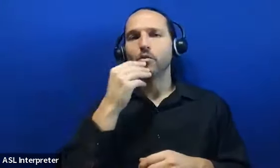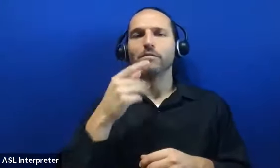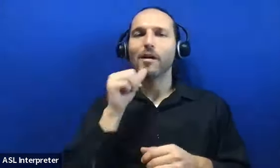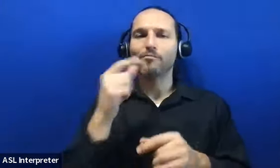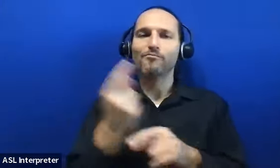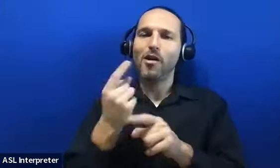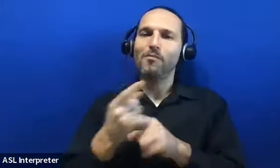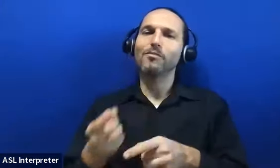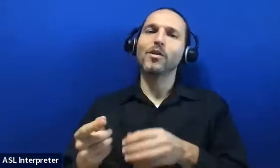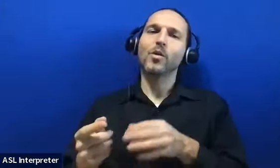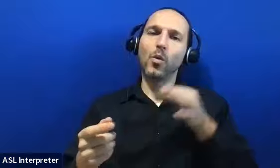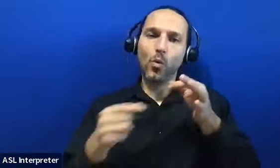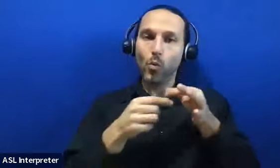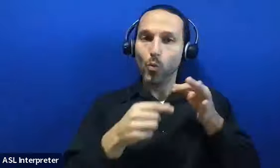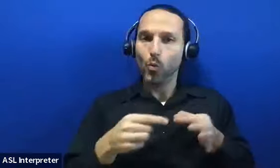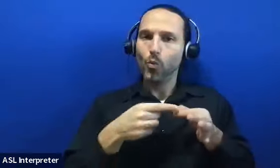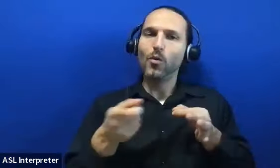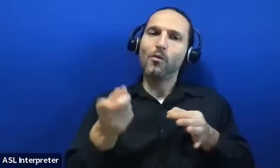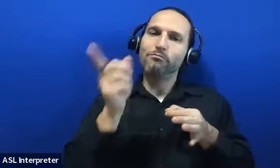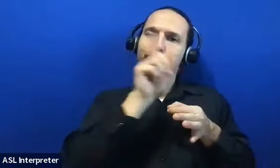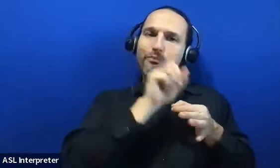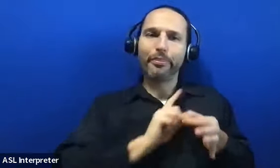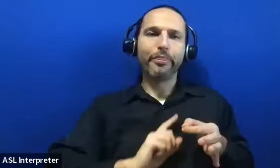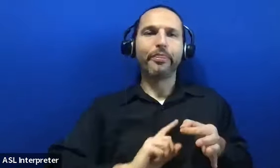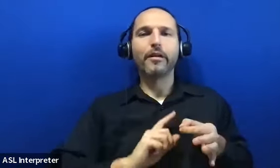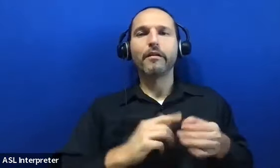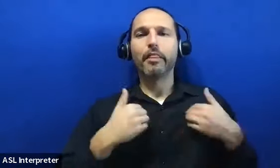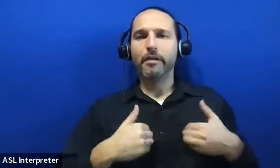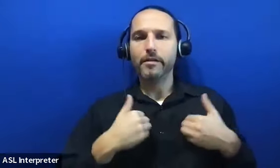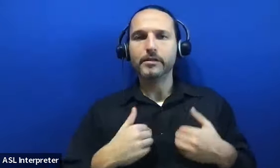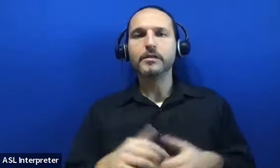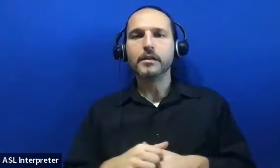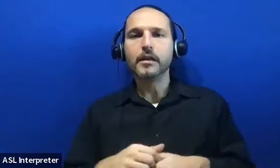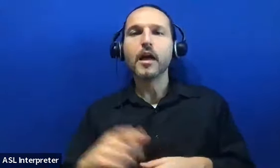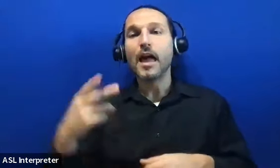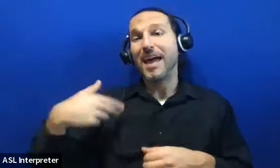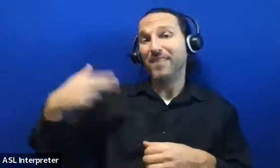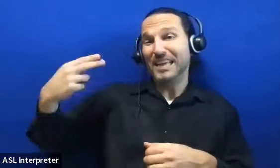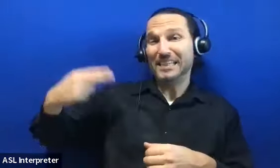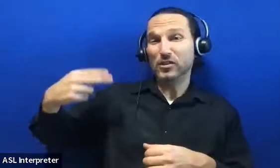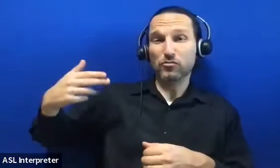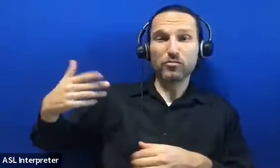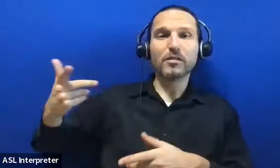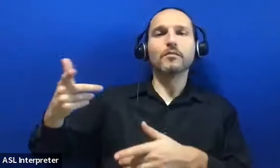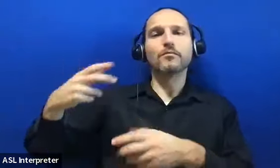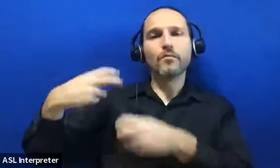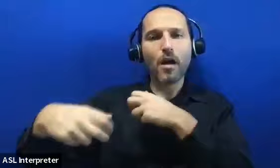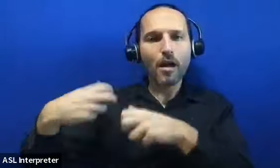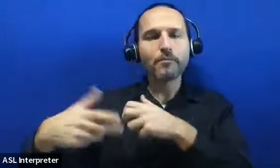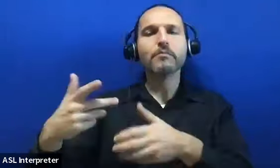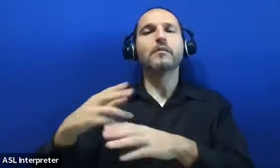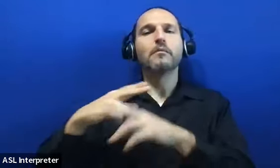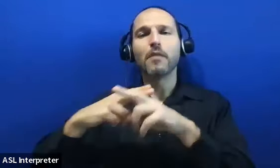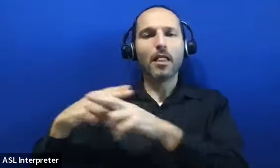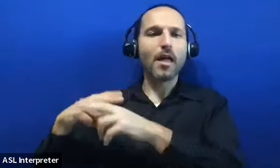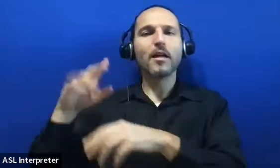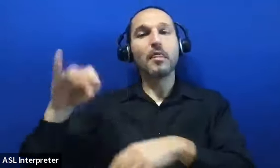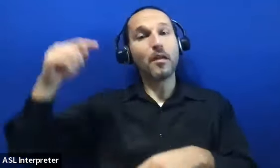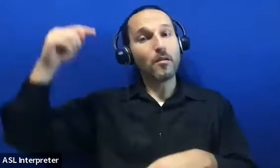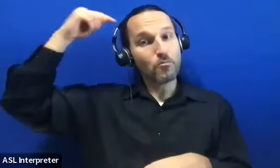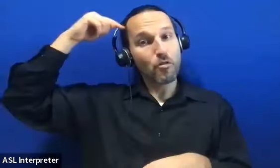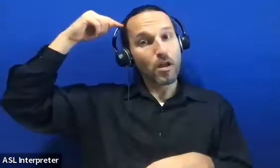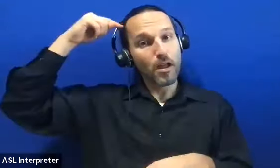There may be a history of airway blockages in these children. They may have that cranial nerve dysfunction. So those nerves in the back of the